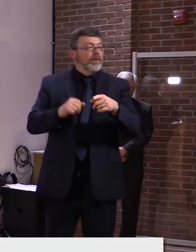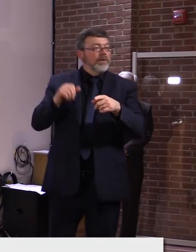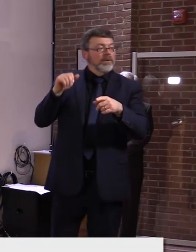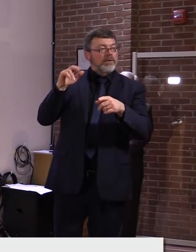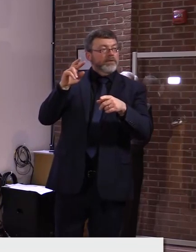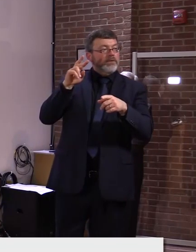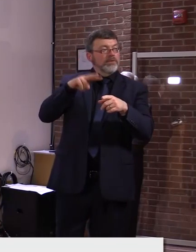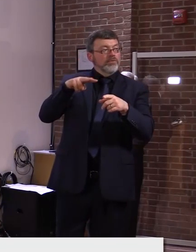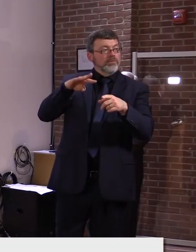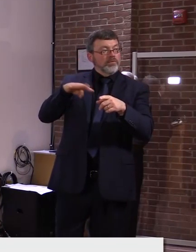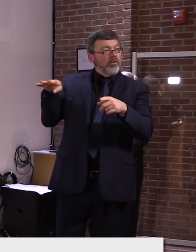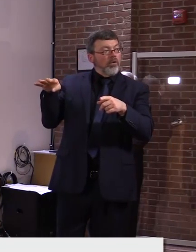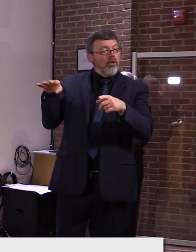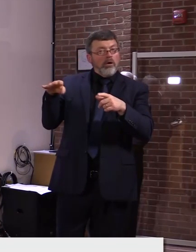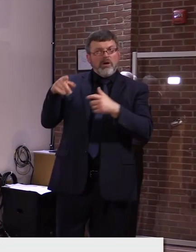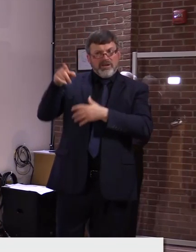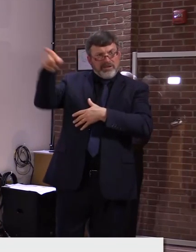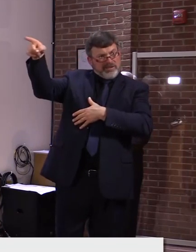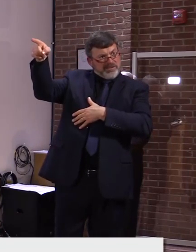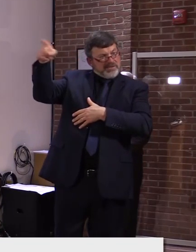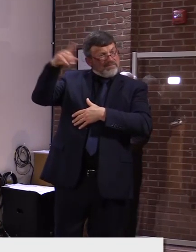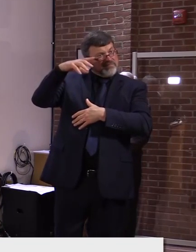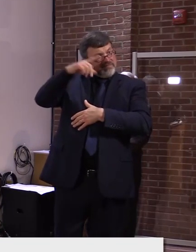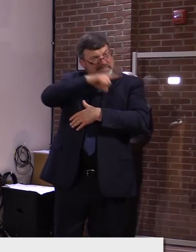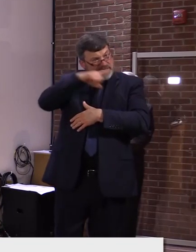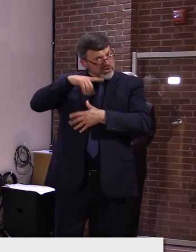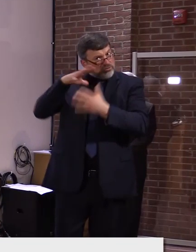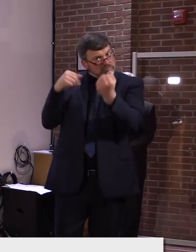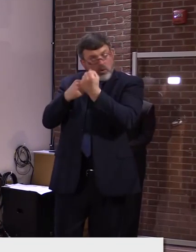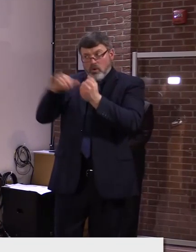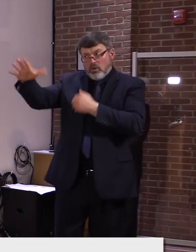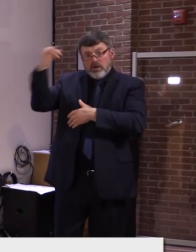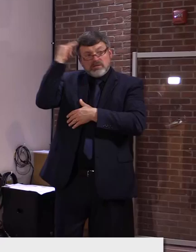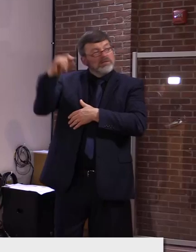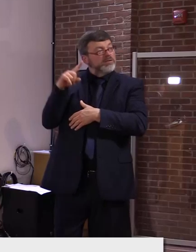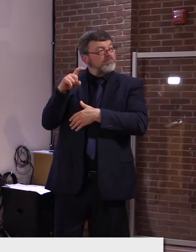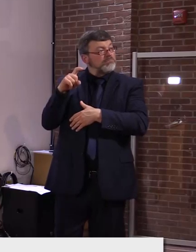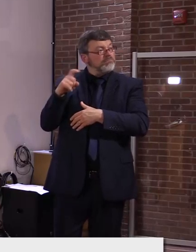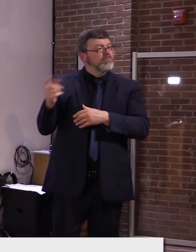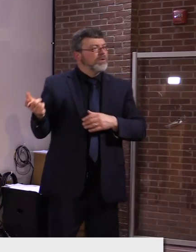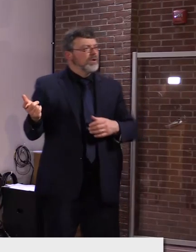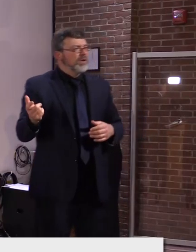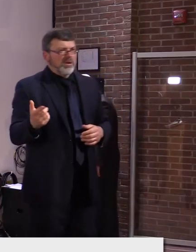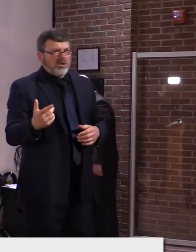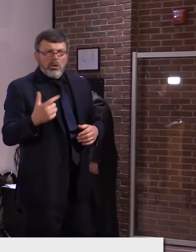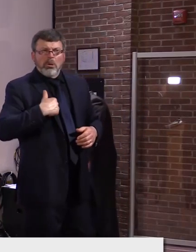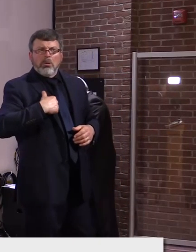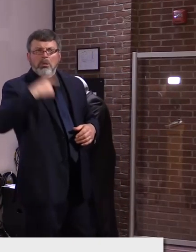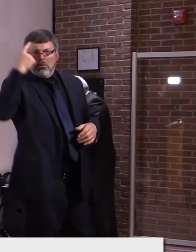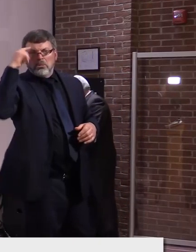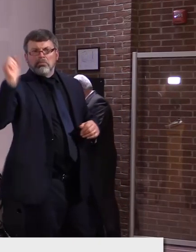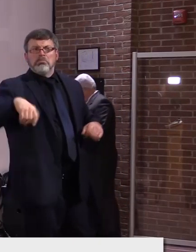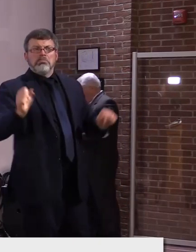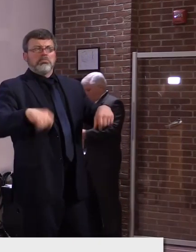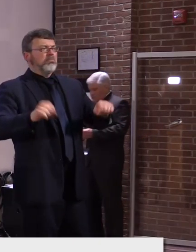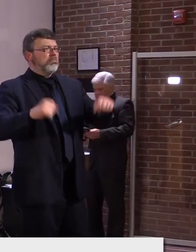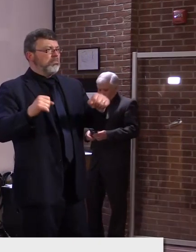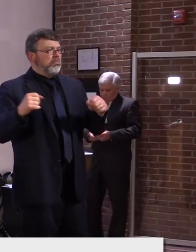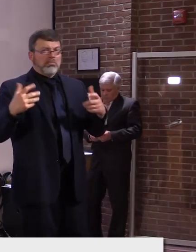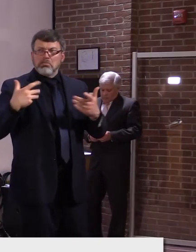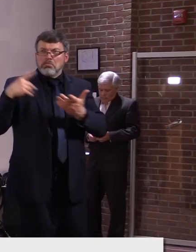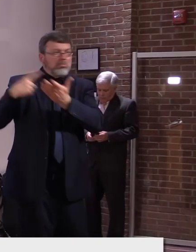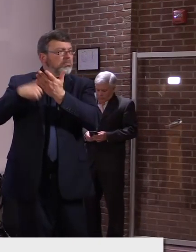supported that? I believe so, yes. I mean, I think we all, again, understand the problem. We may have different approaches on how to get there, but I think